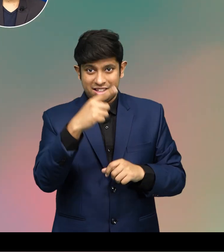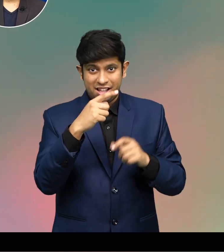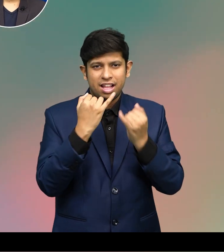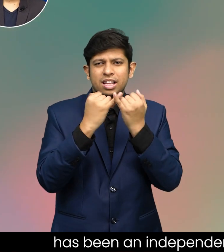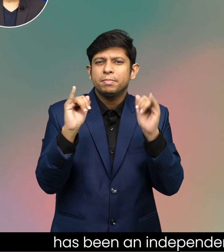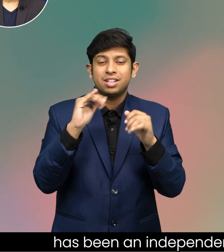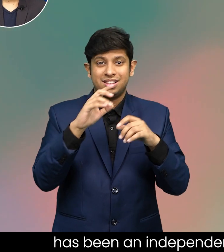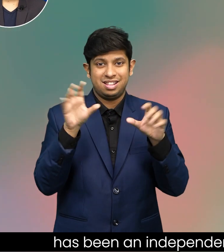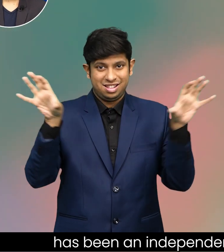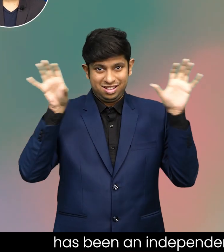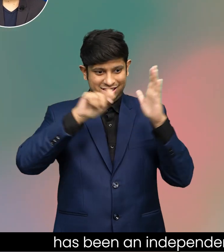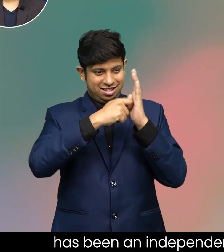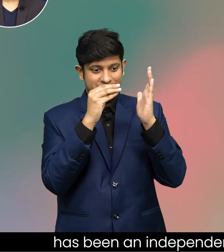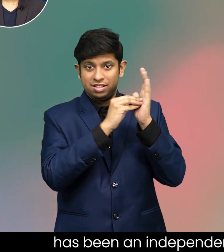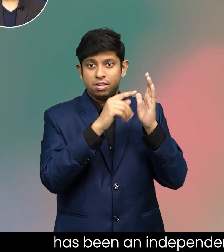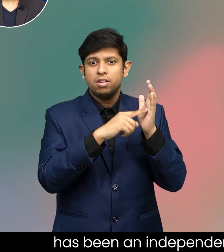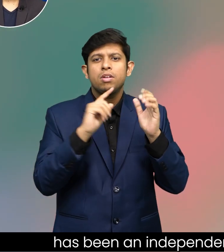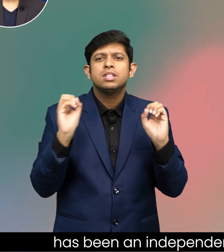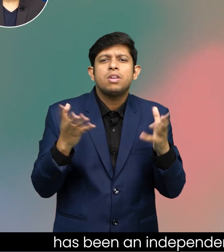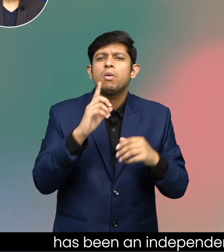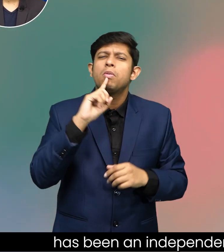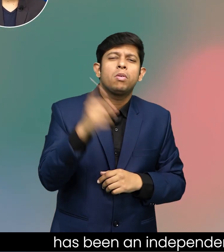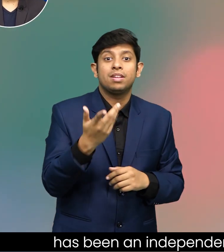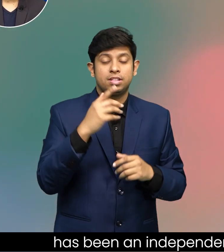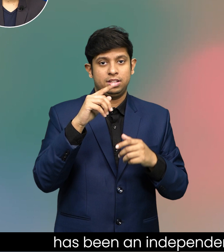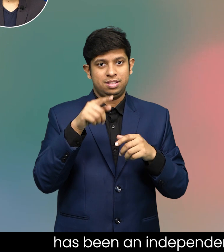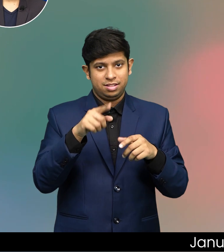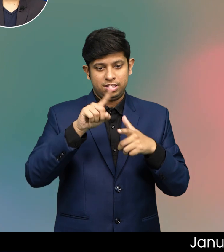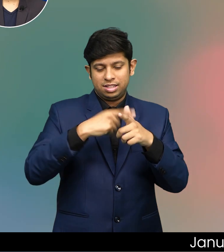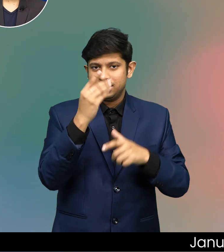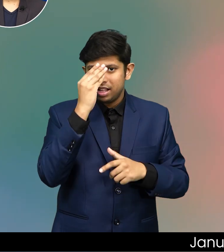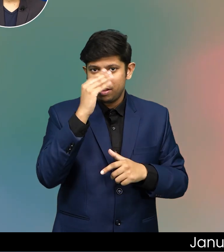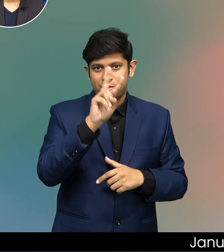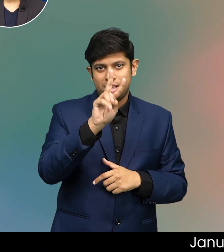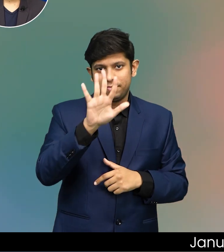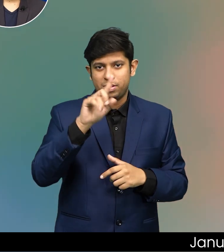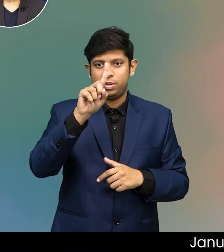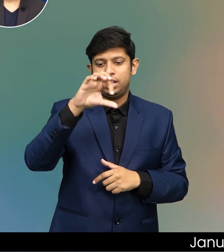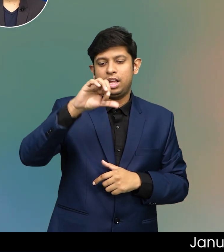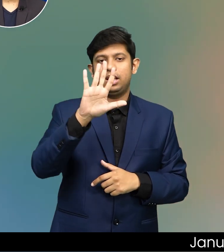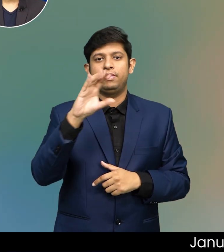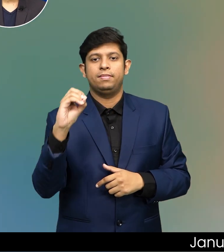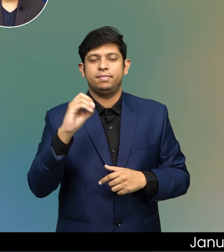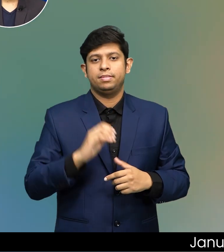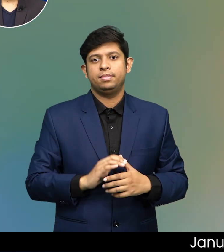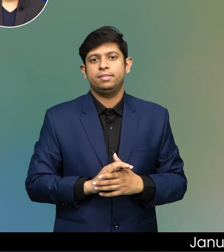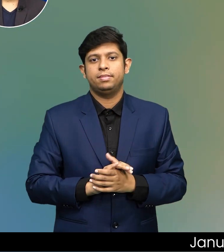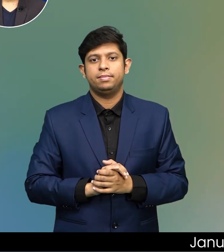ECI, has been an independent constitutional authority since January 25,